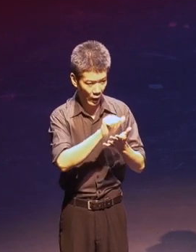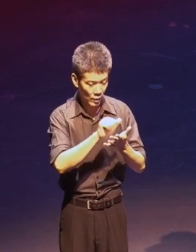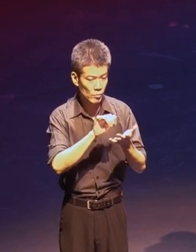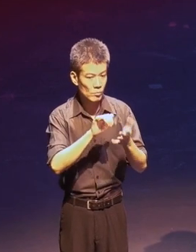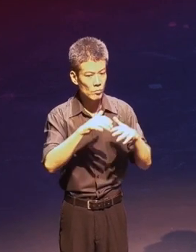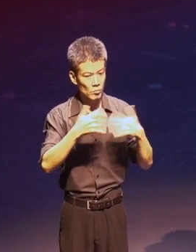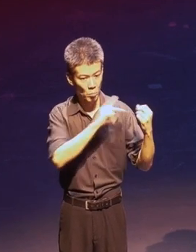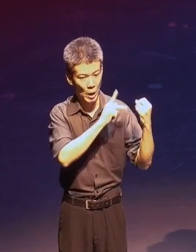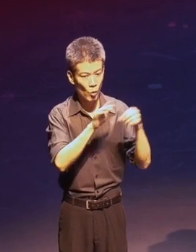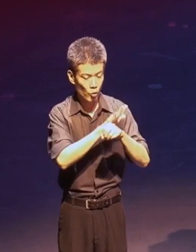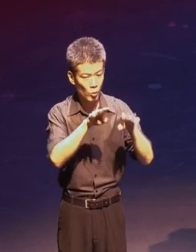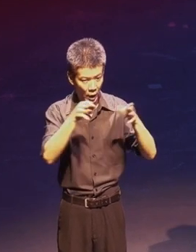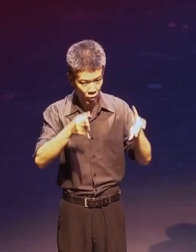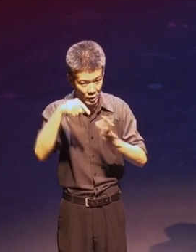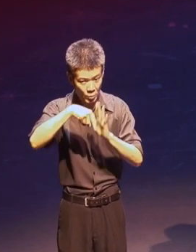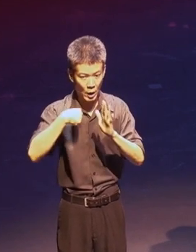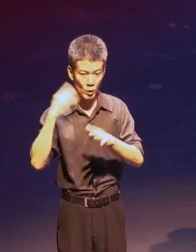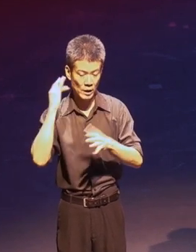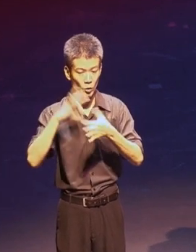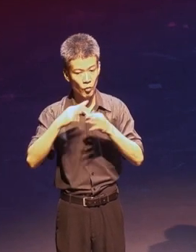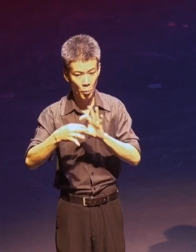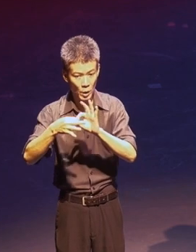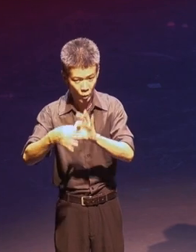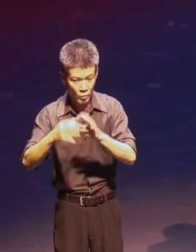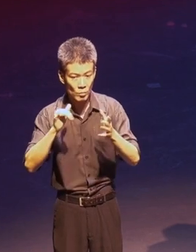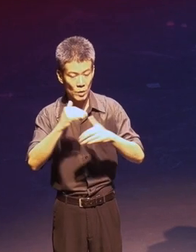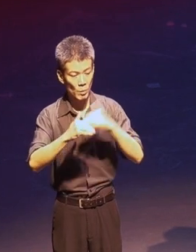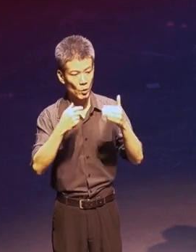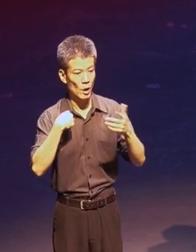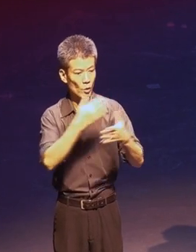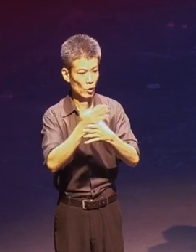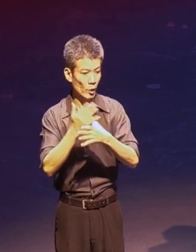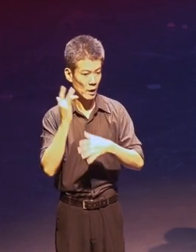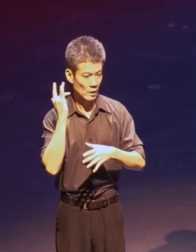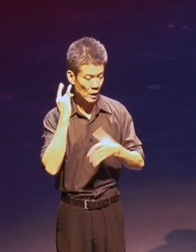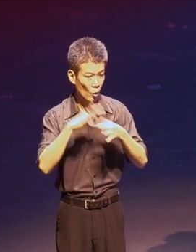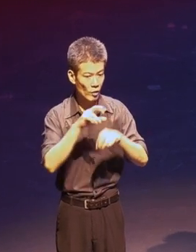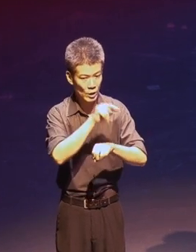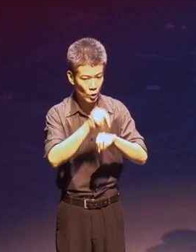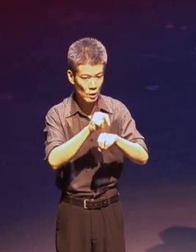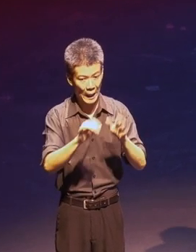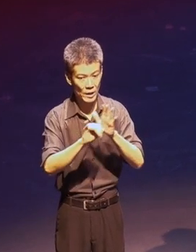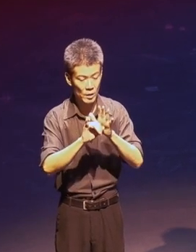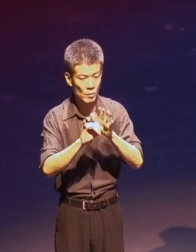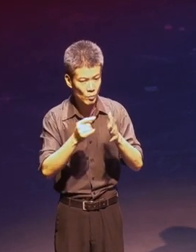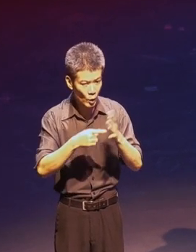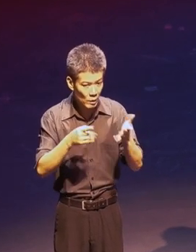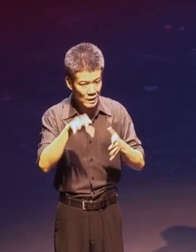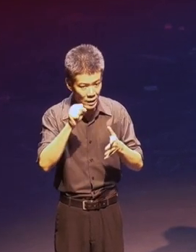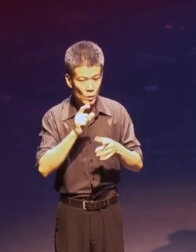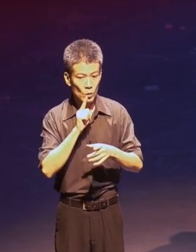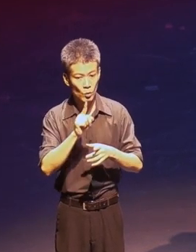are a powerful platform to deepen our sense of belonging and build our shared sense of national identity, what it takes